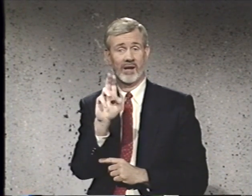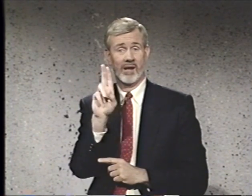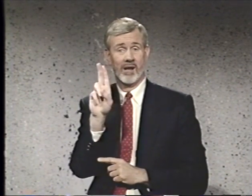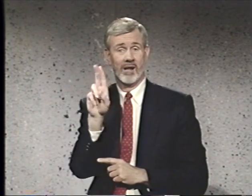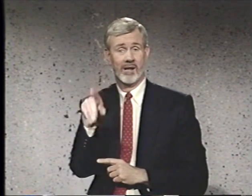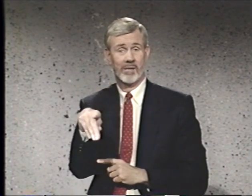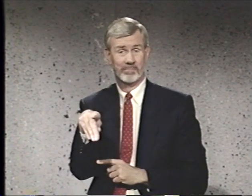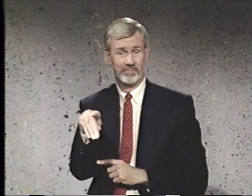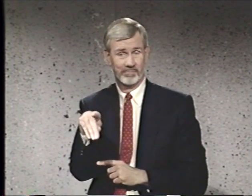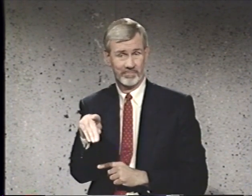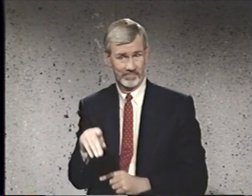Made up.